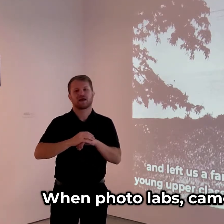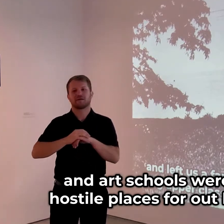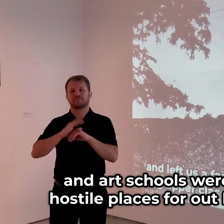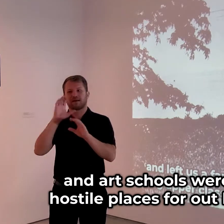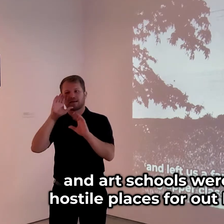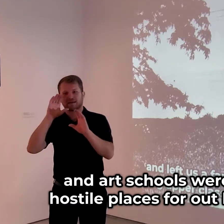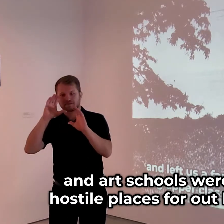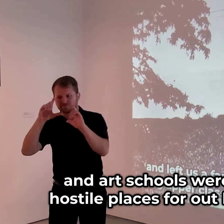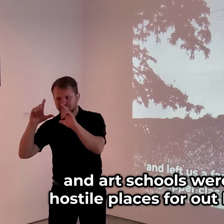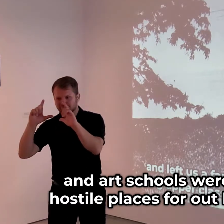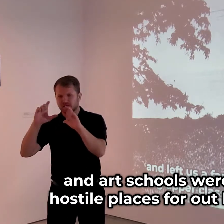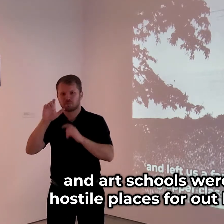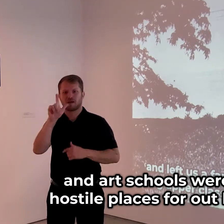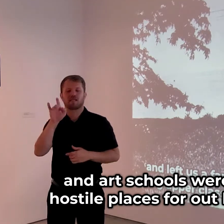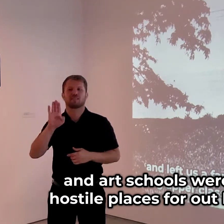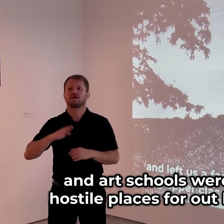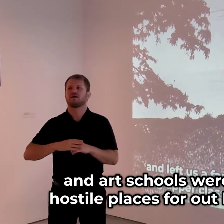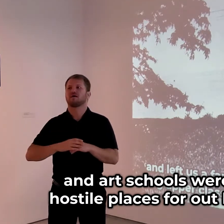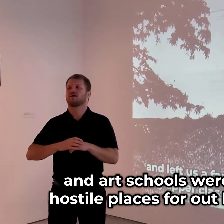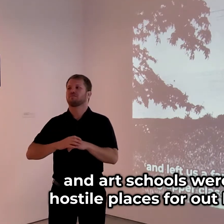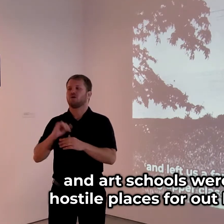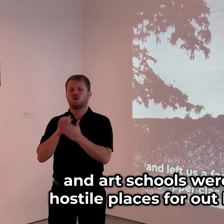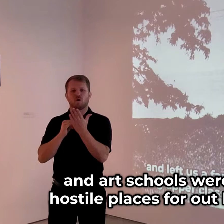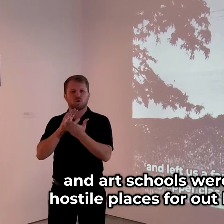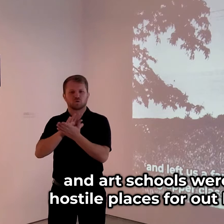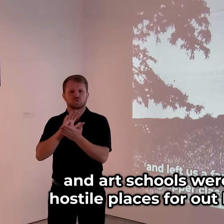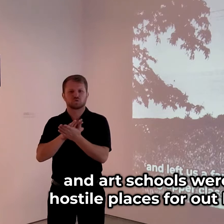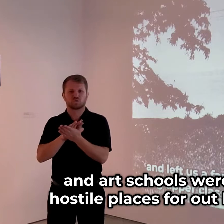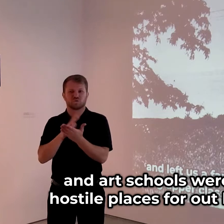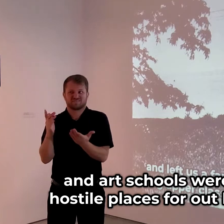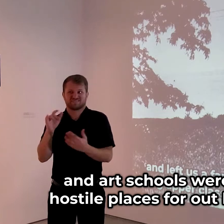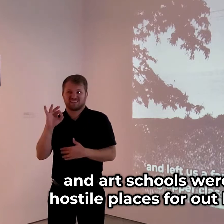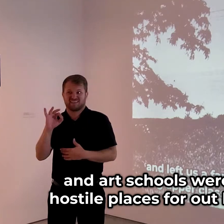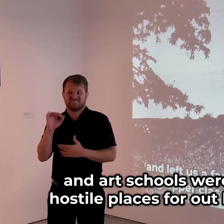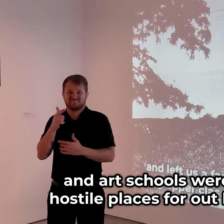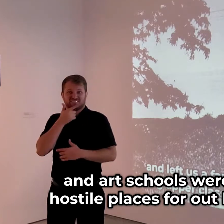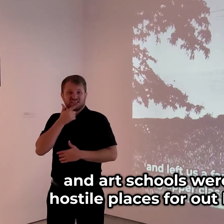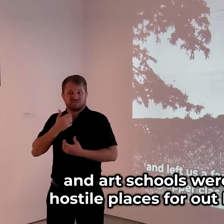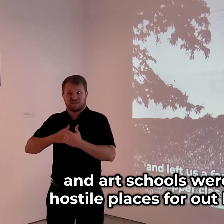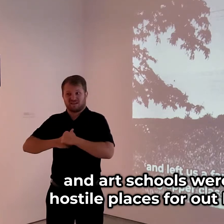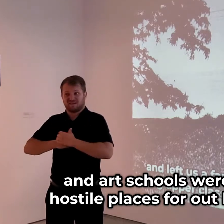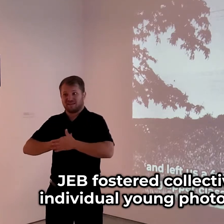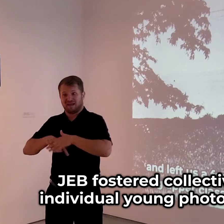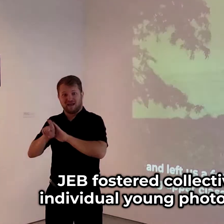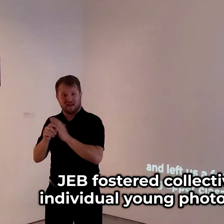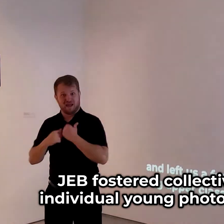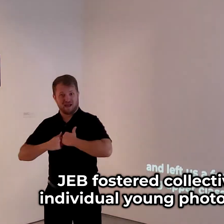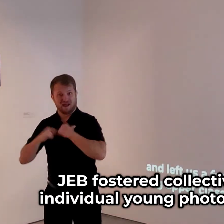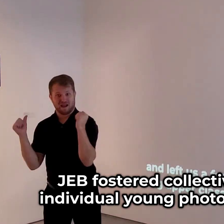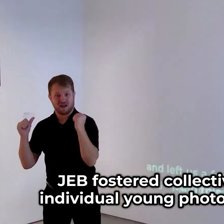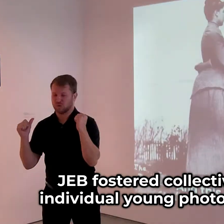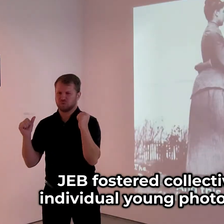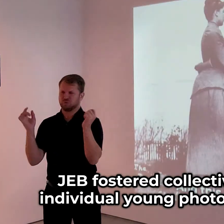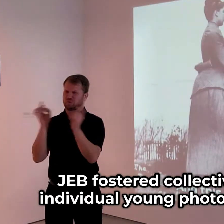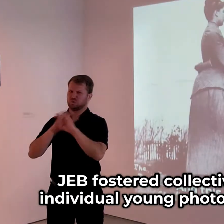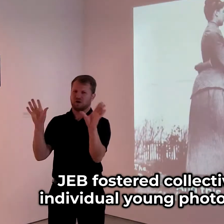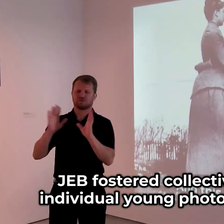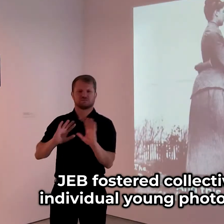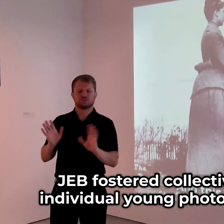and art schools were often hostile places for out lesbians, Jeb fostered emerging collectives